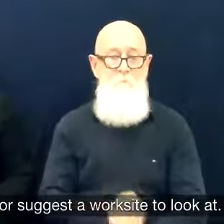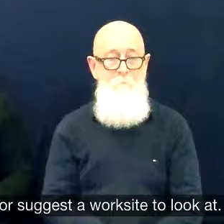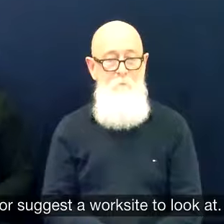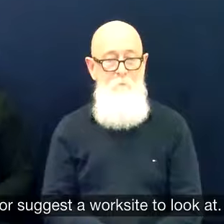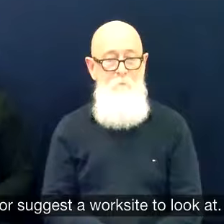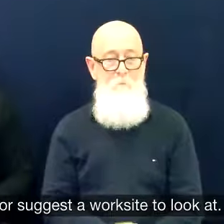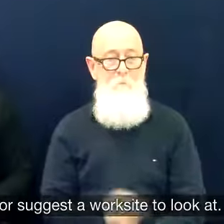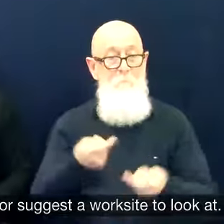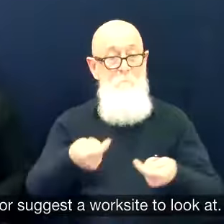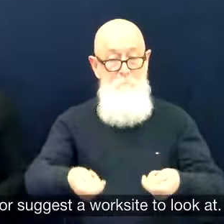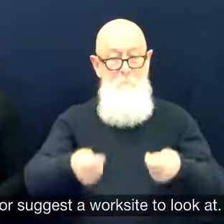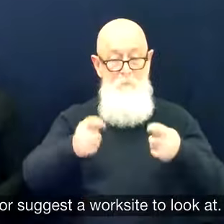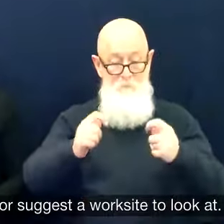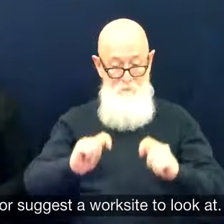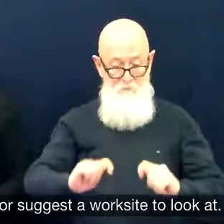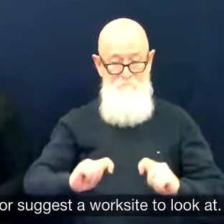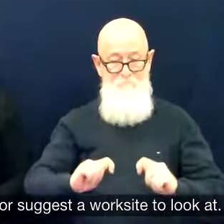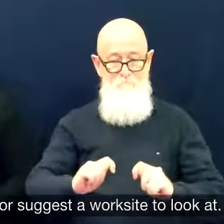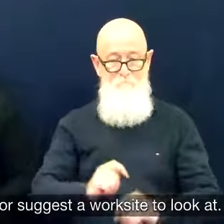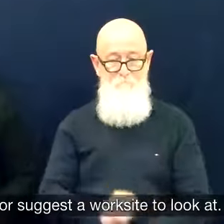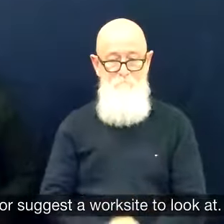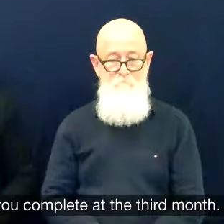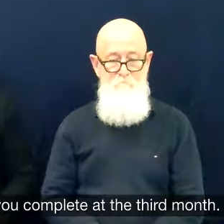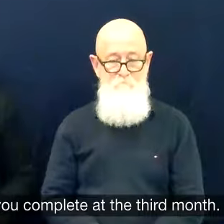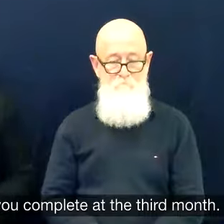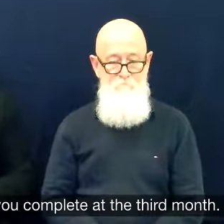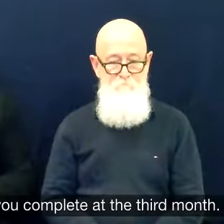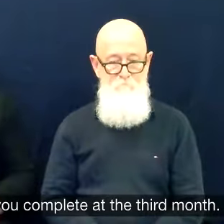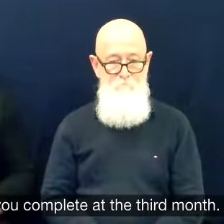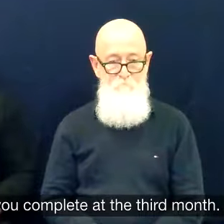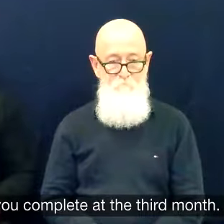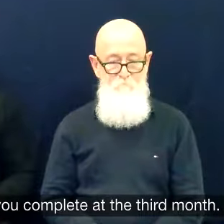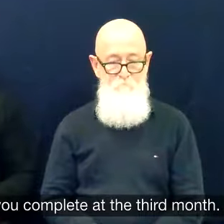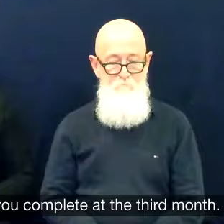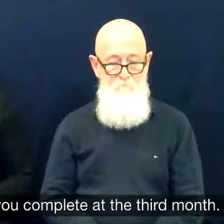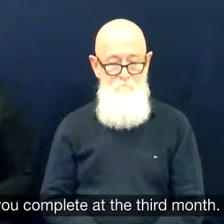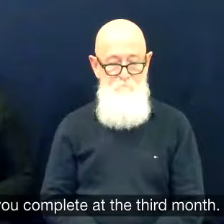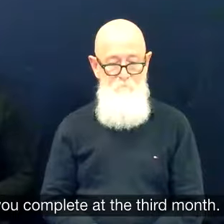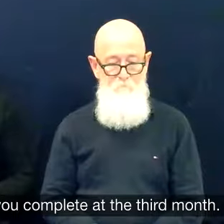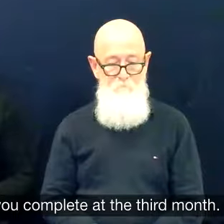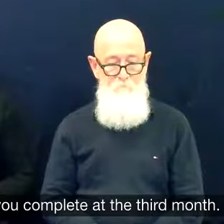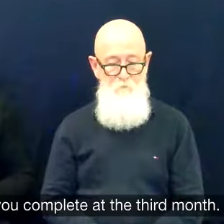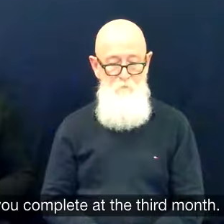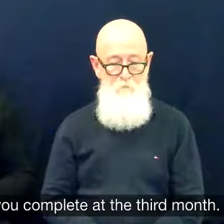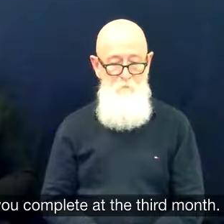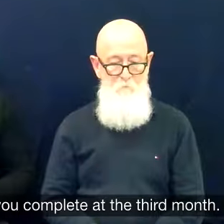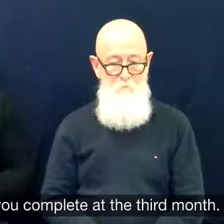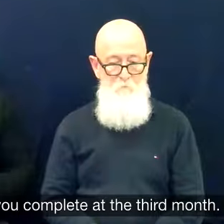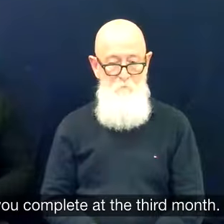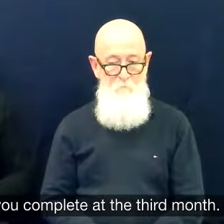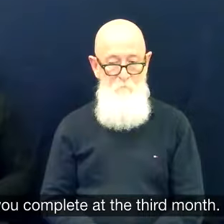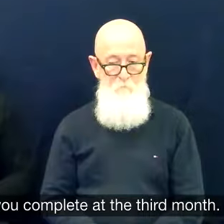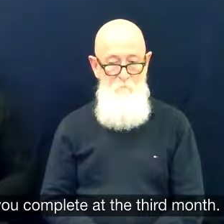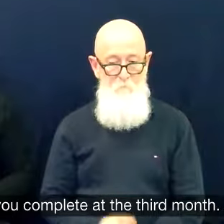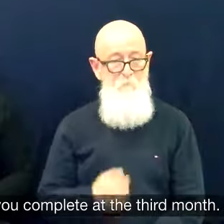So the next part you would follow is you complete your course or